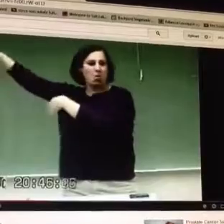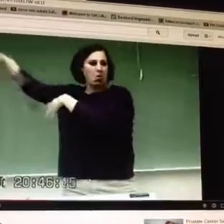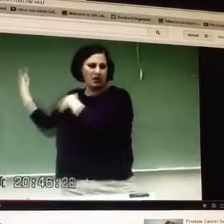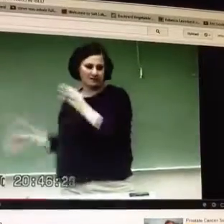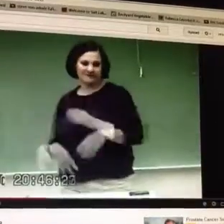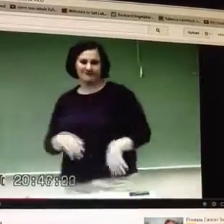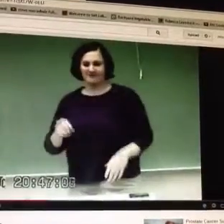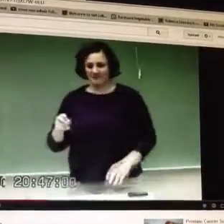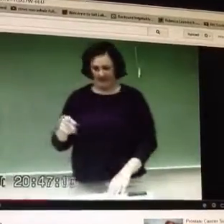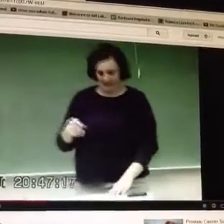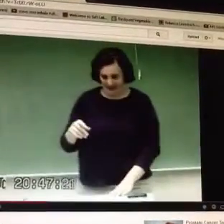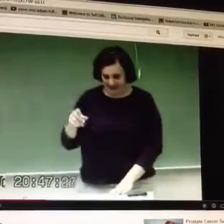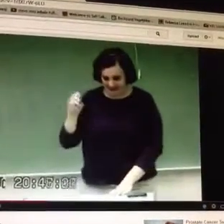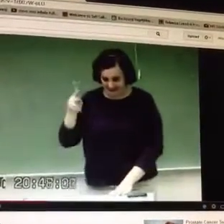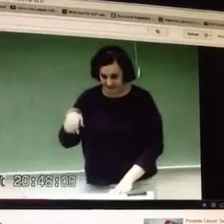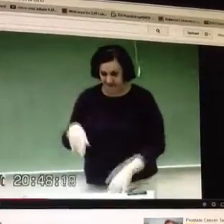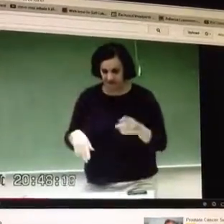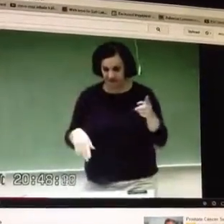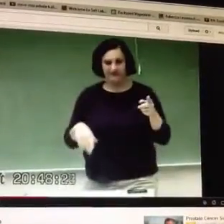family, etc. So